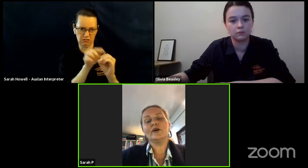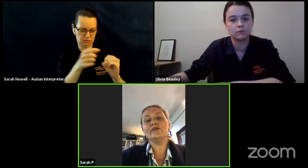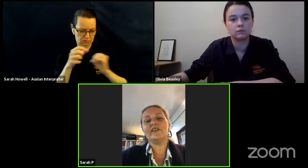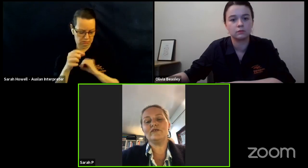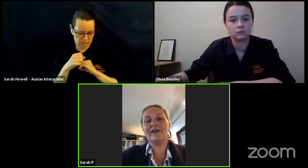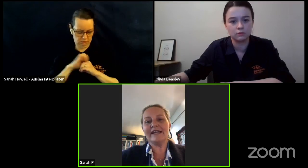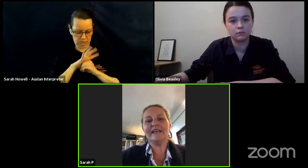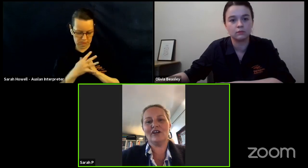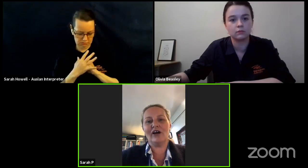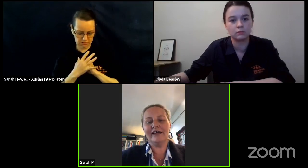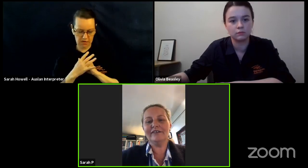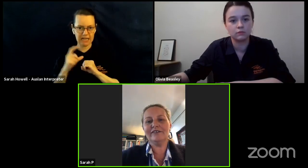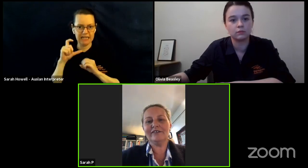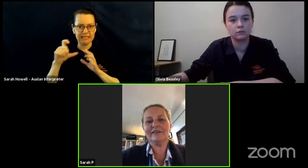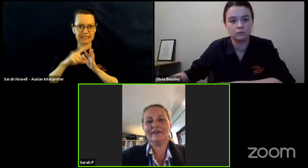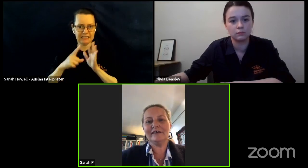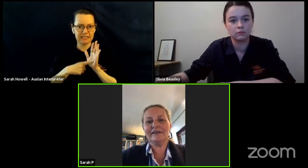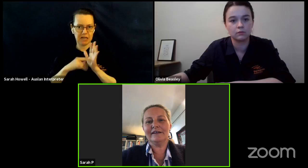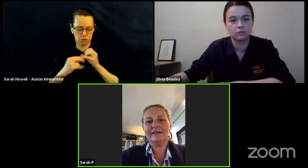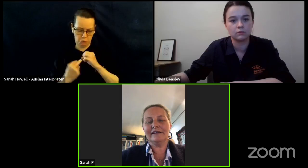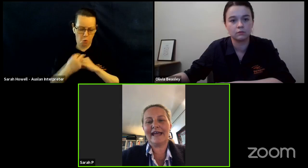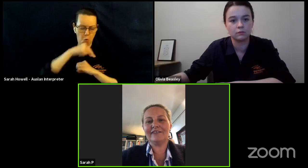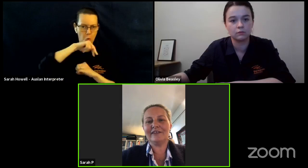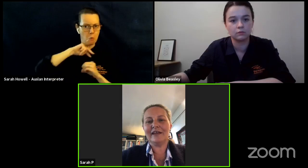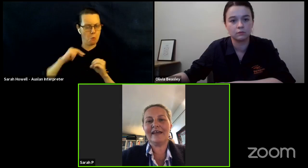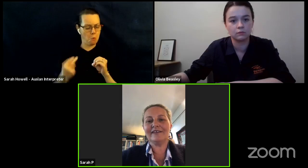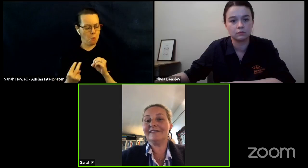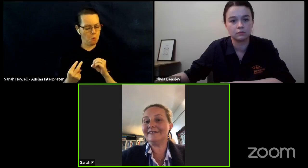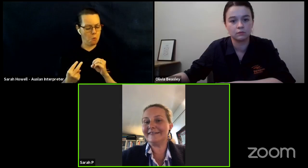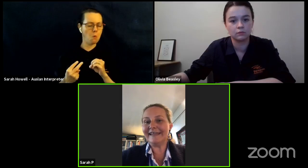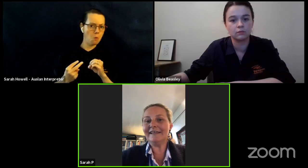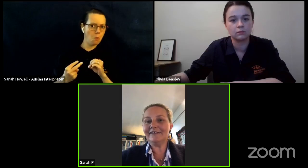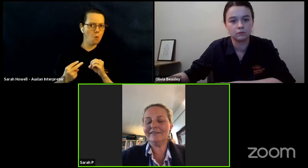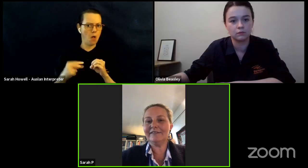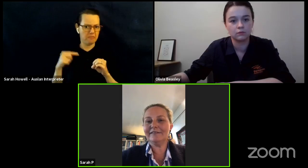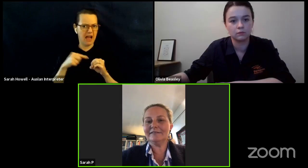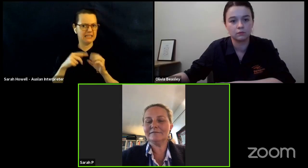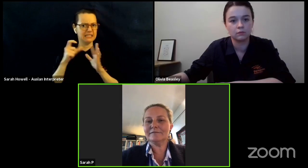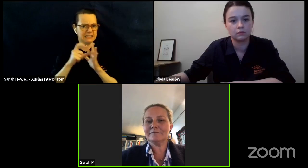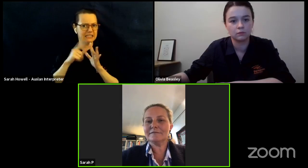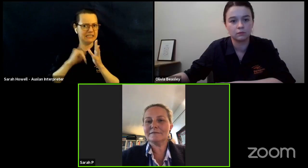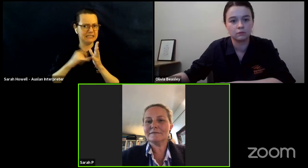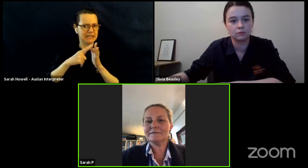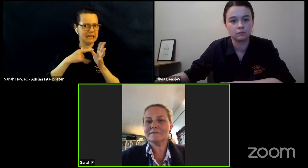The cells then recognise that as a disease